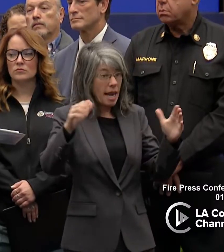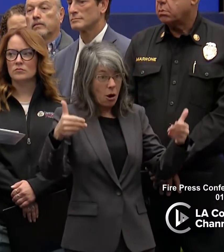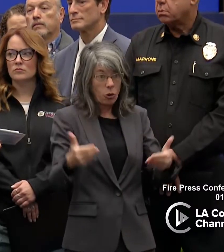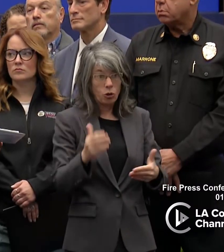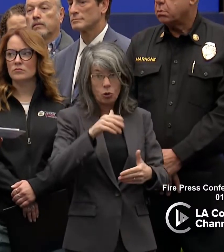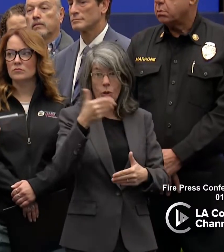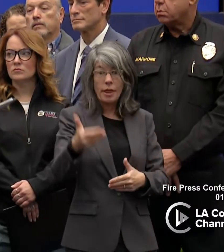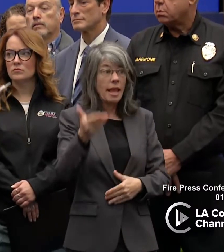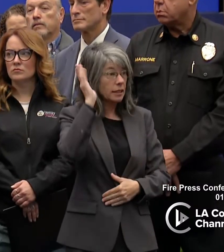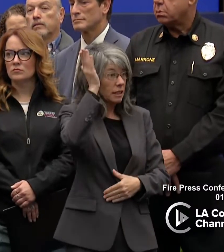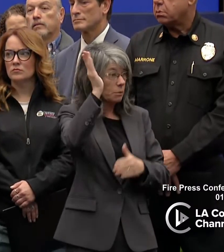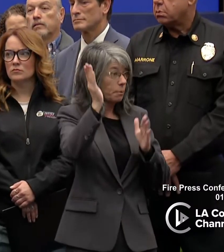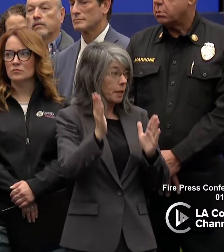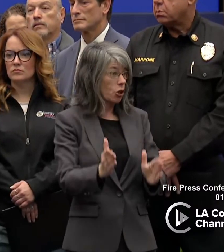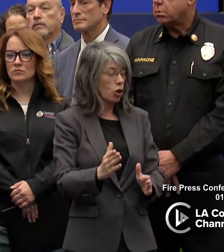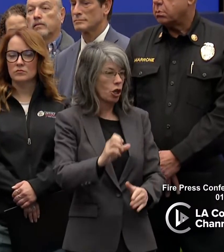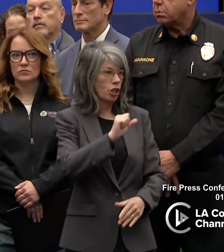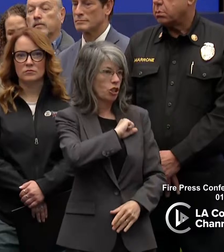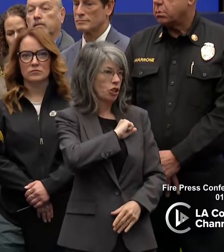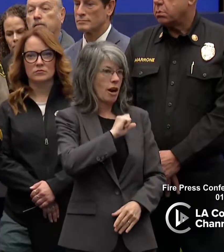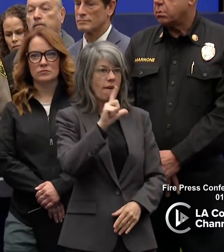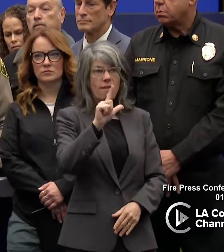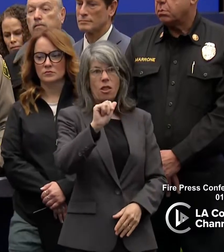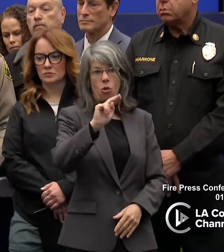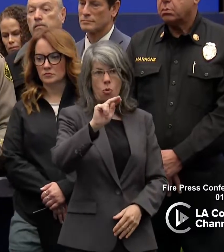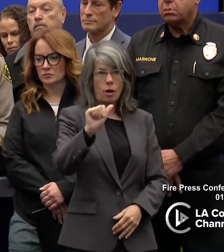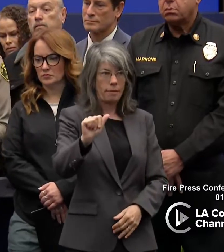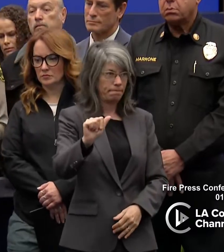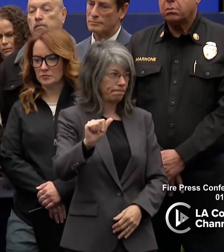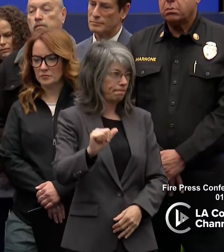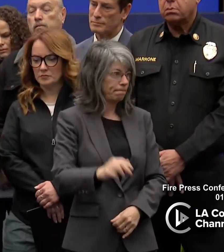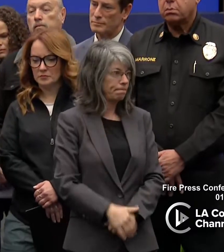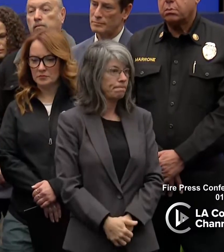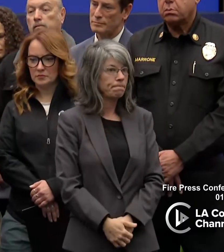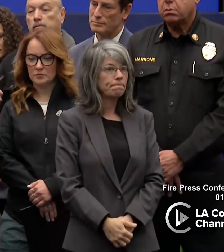introduce our next speaker, Sheriff Luna.